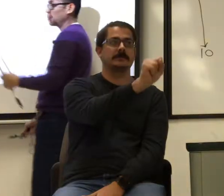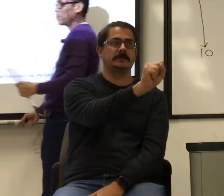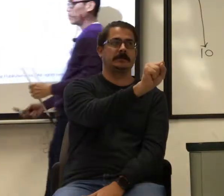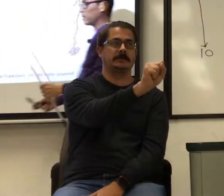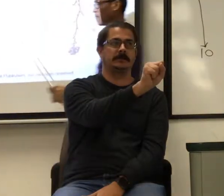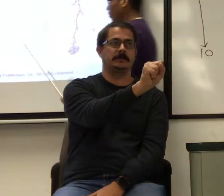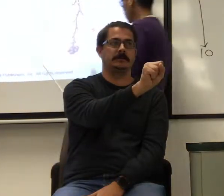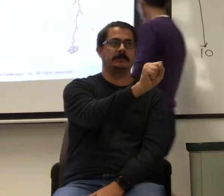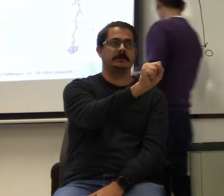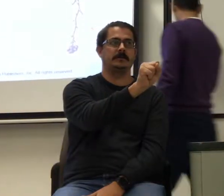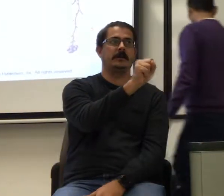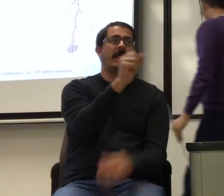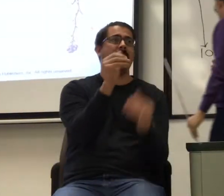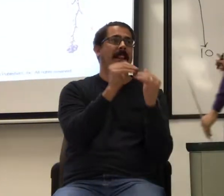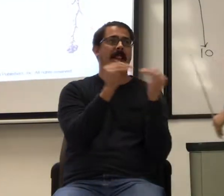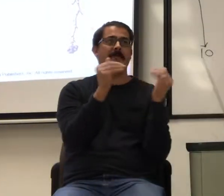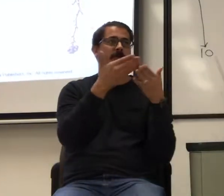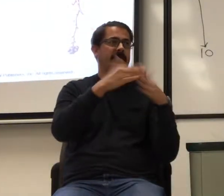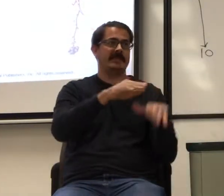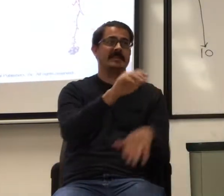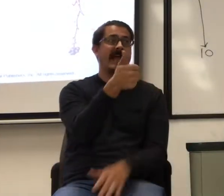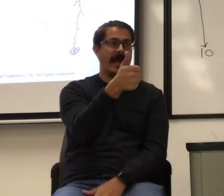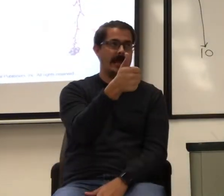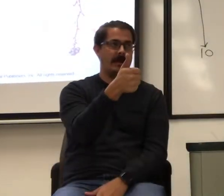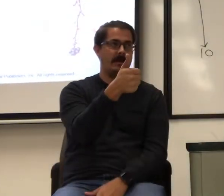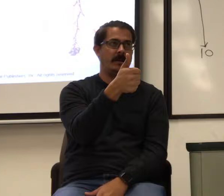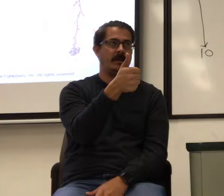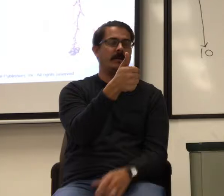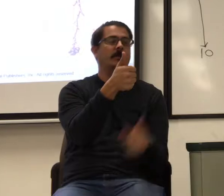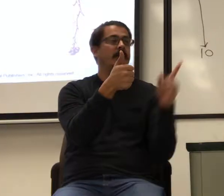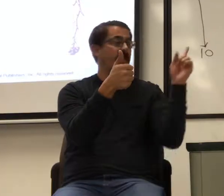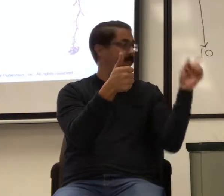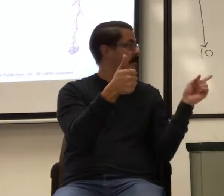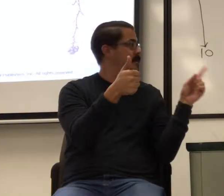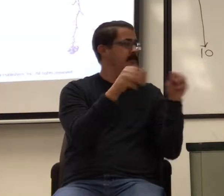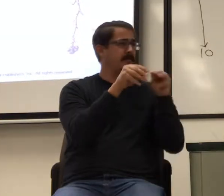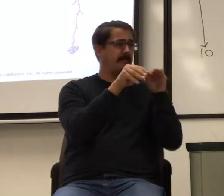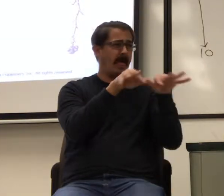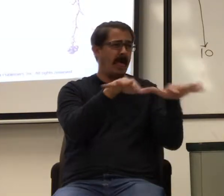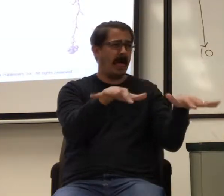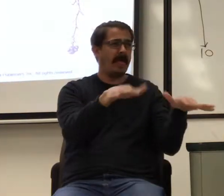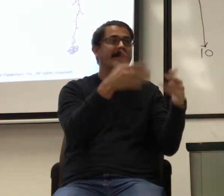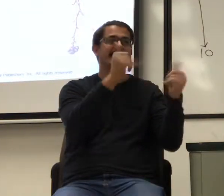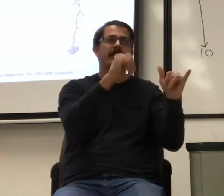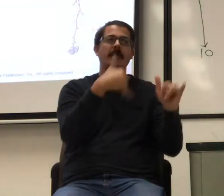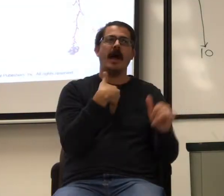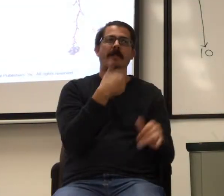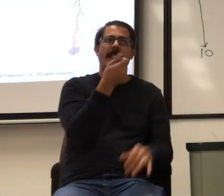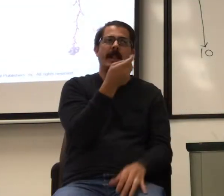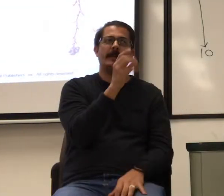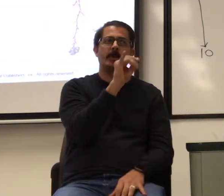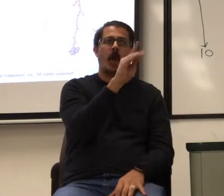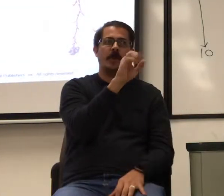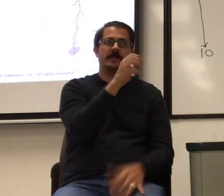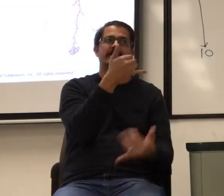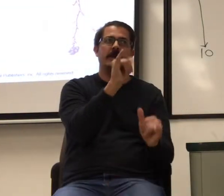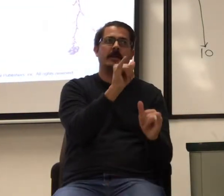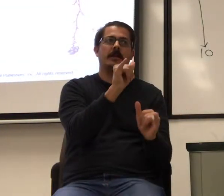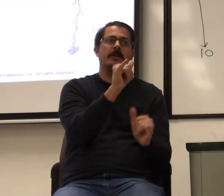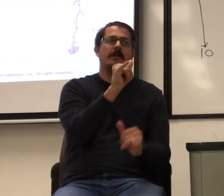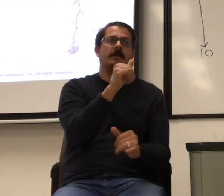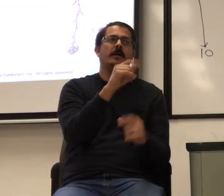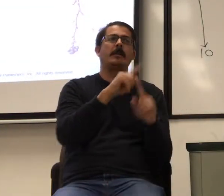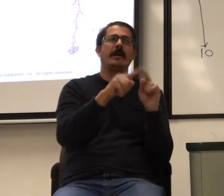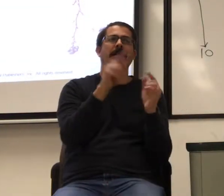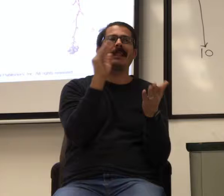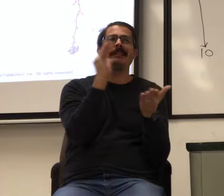at level division 10, these bronchi, they still have cartilage, but it's